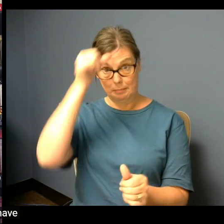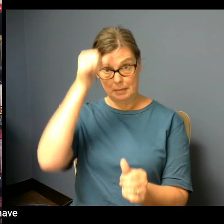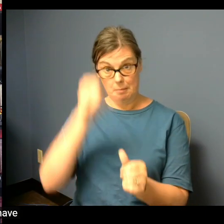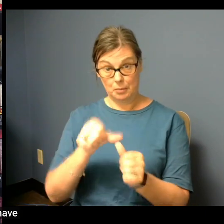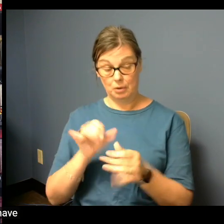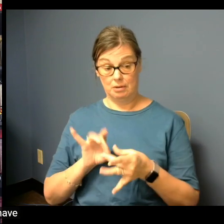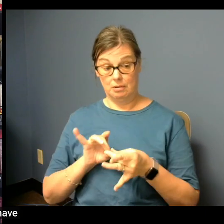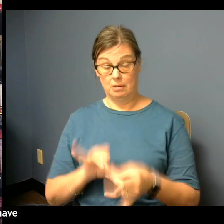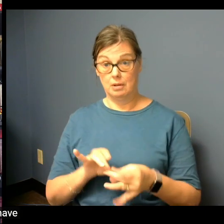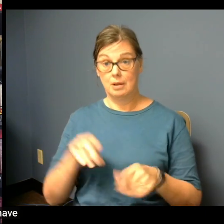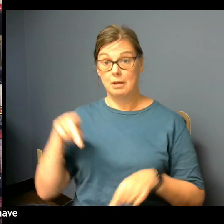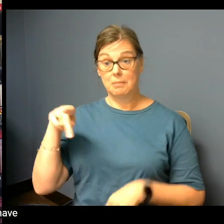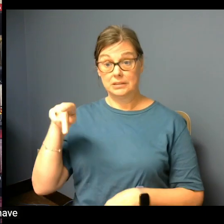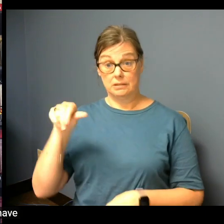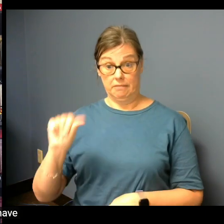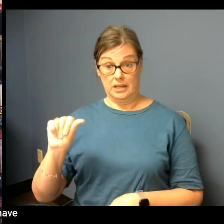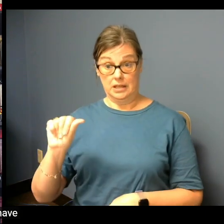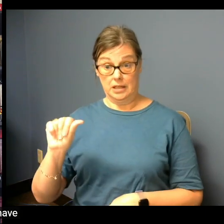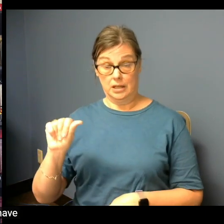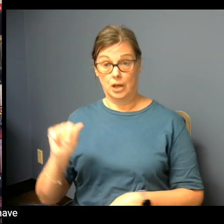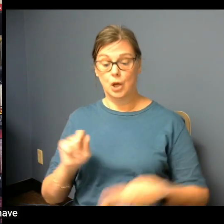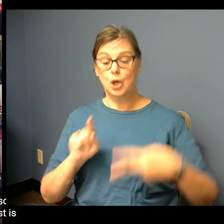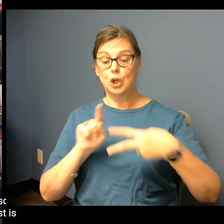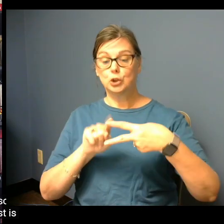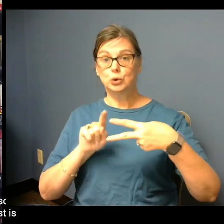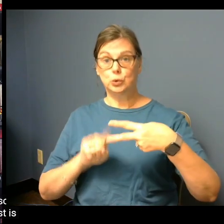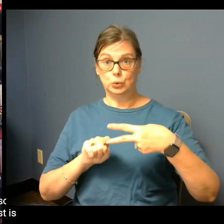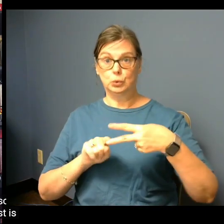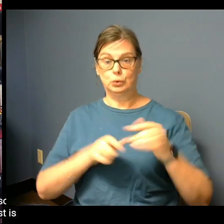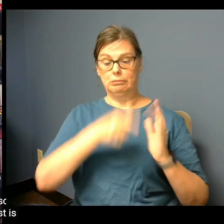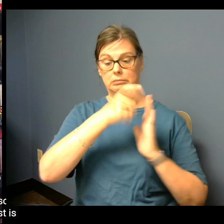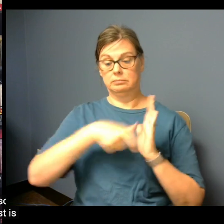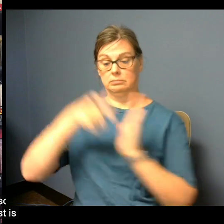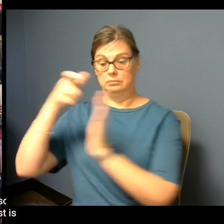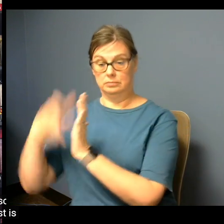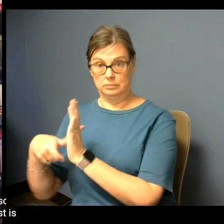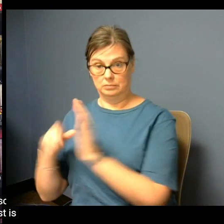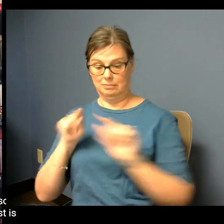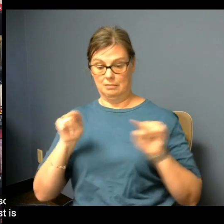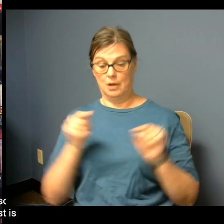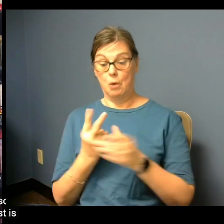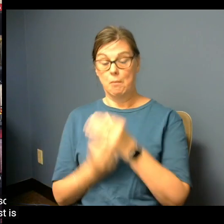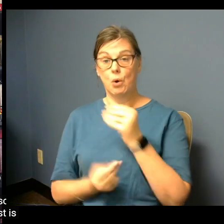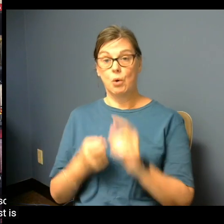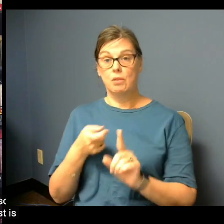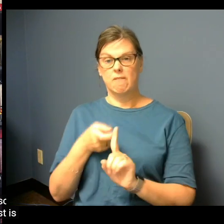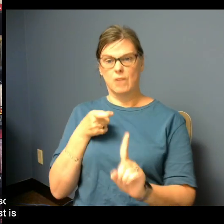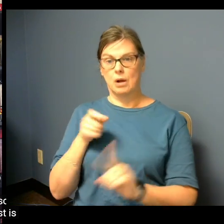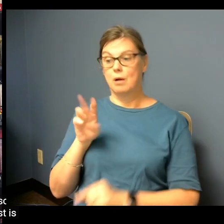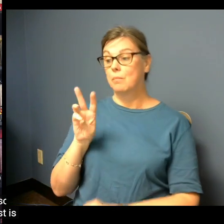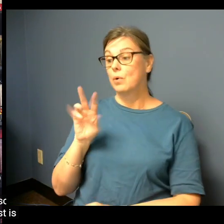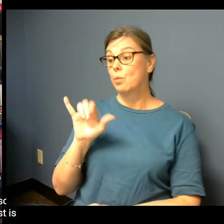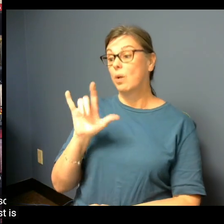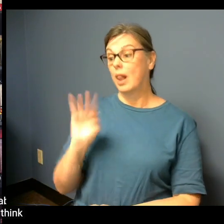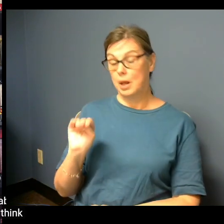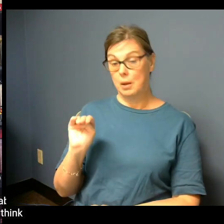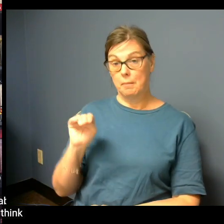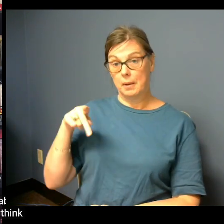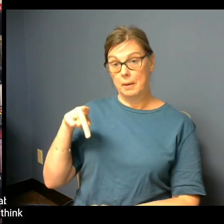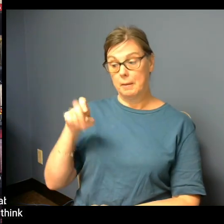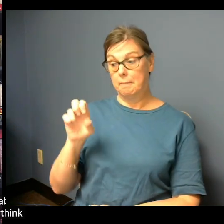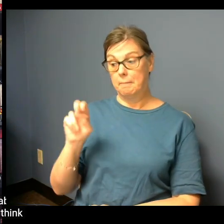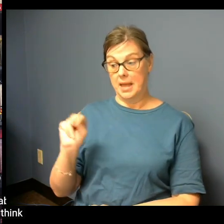Pennsylvania is the 2 documents that you have from William Penn, and I gave you discussion boards for each of those. The first